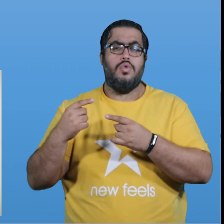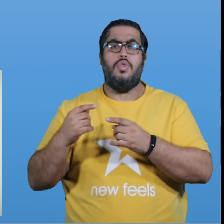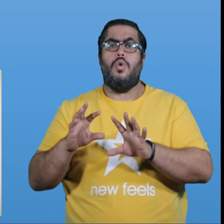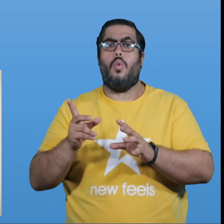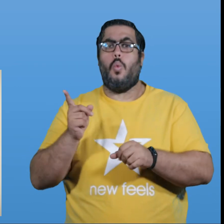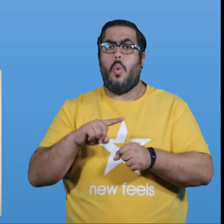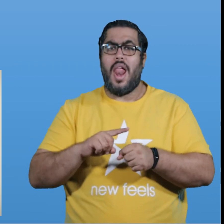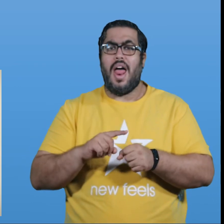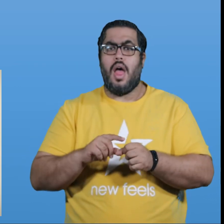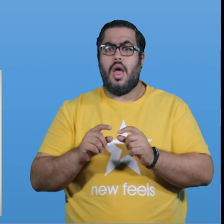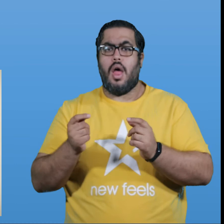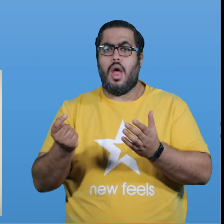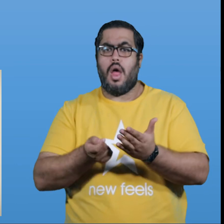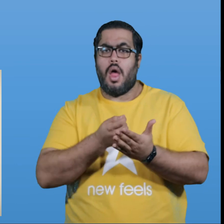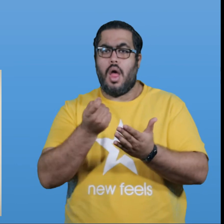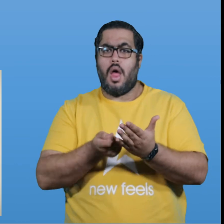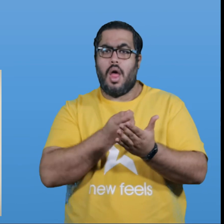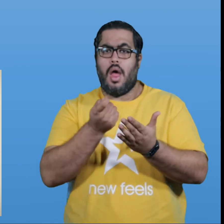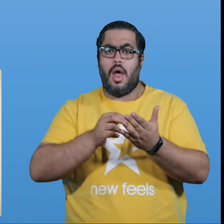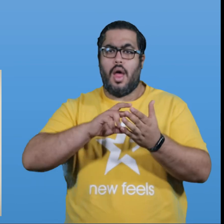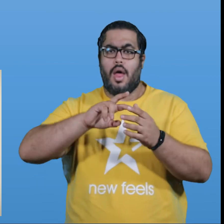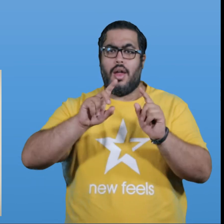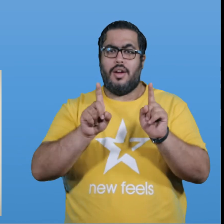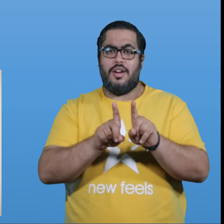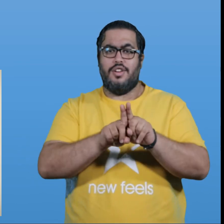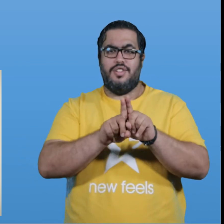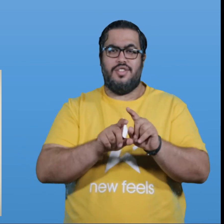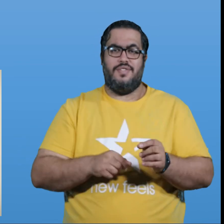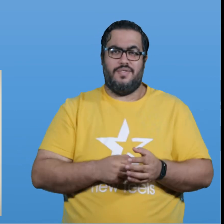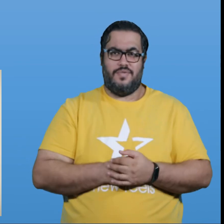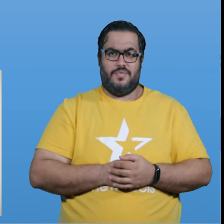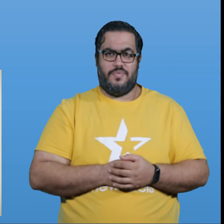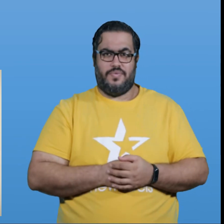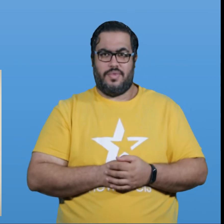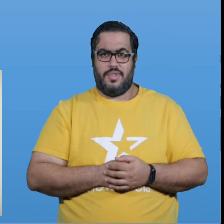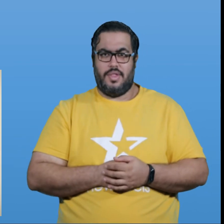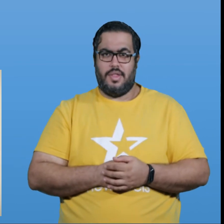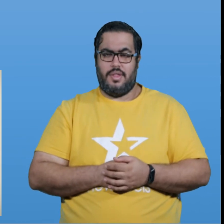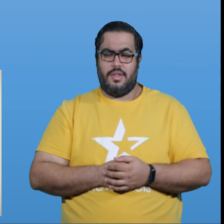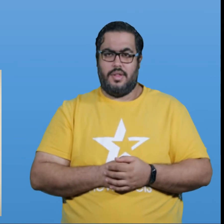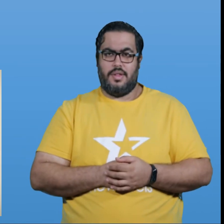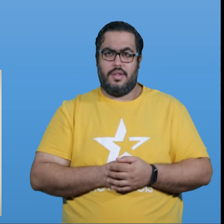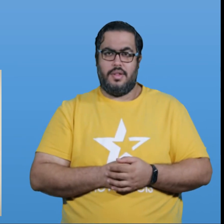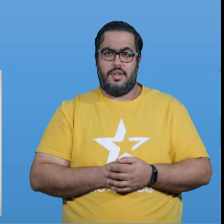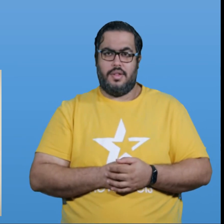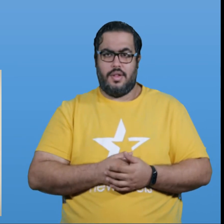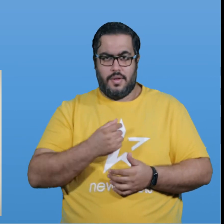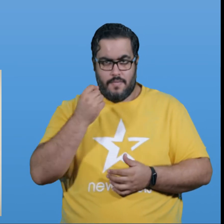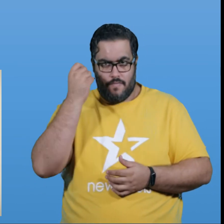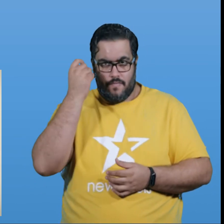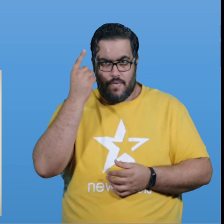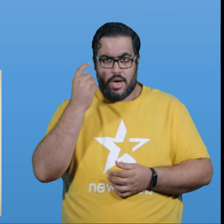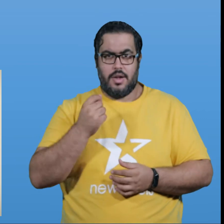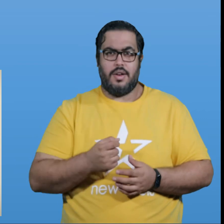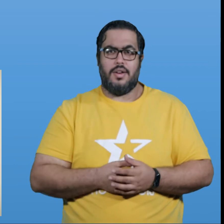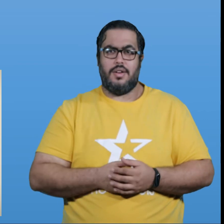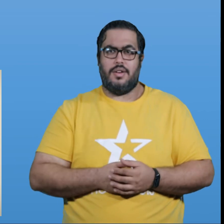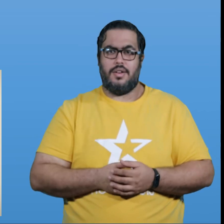The answer is cursive. Well done. If you didn't find the answer to the previous 3 questions, try again in the next 2.